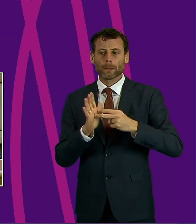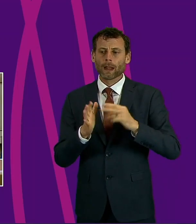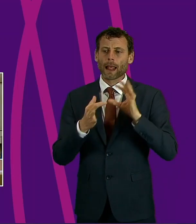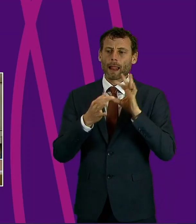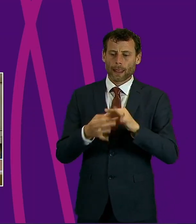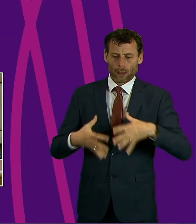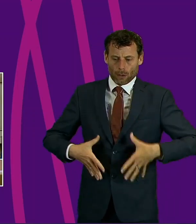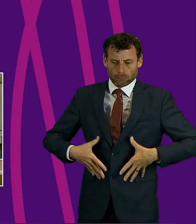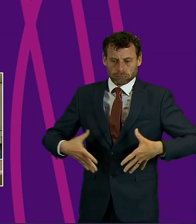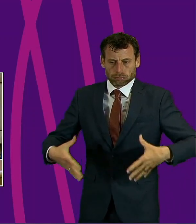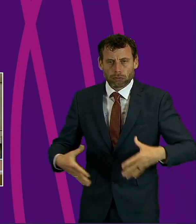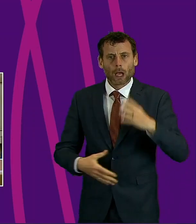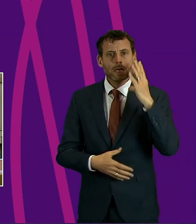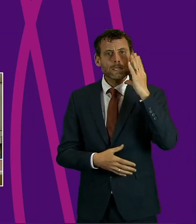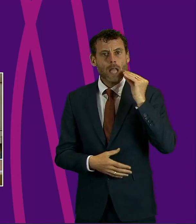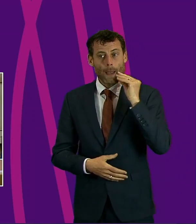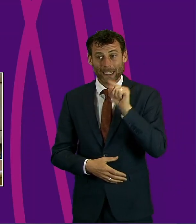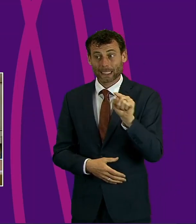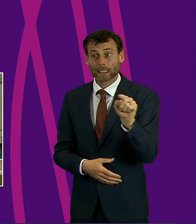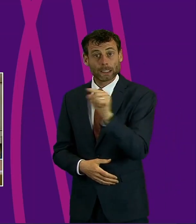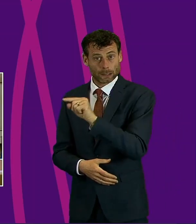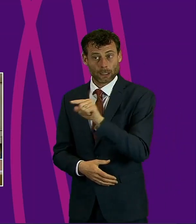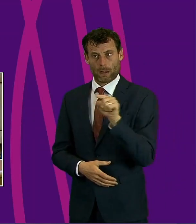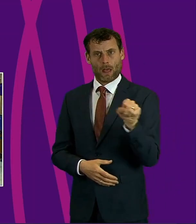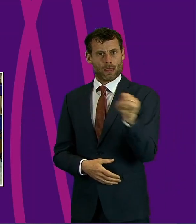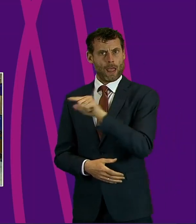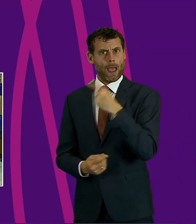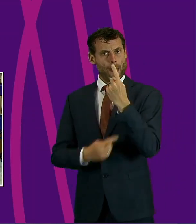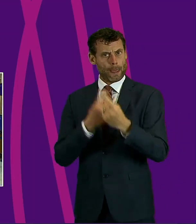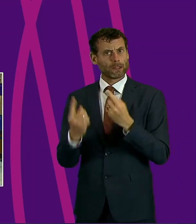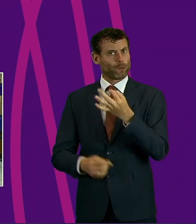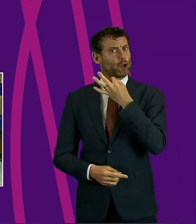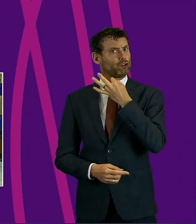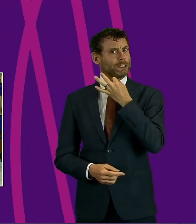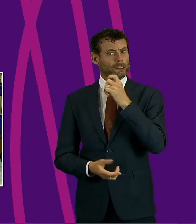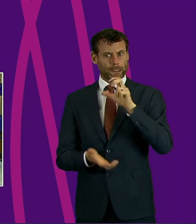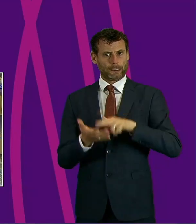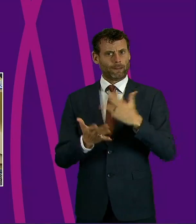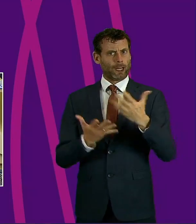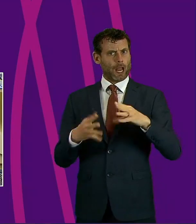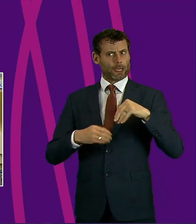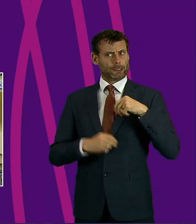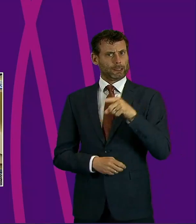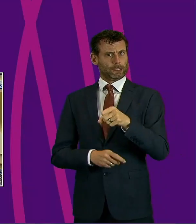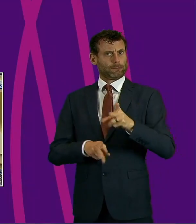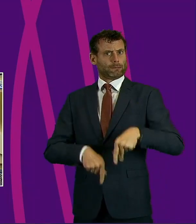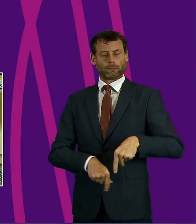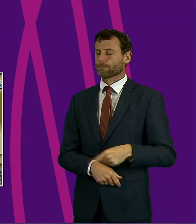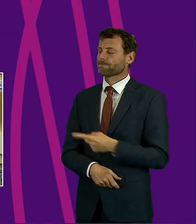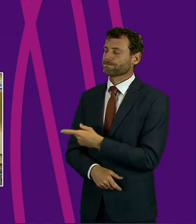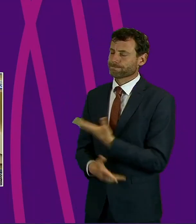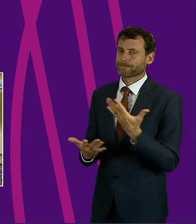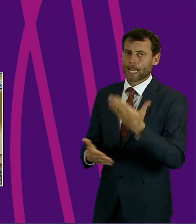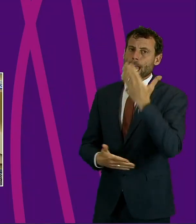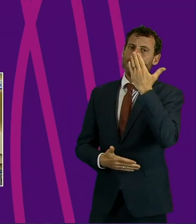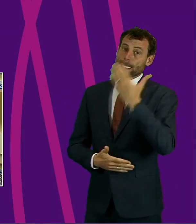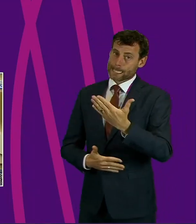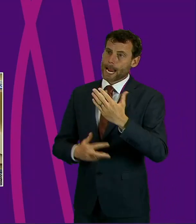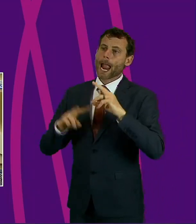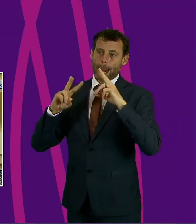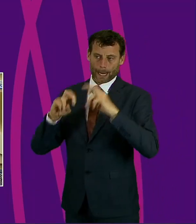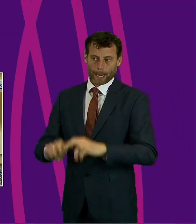diabetes increase an individual's risk from COVID-19. First Minister. There are signs that do suggest people living with obesity